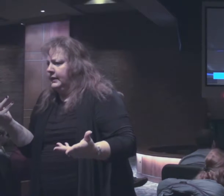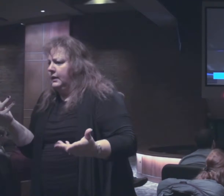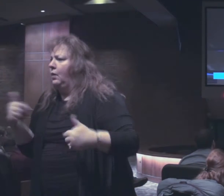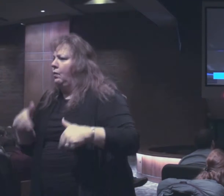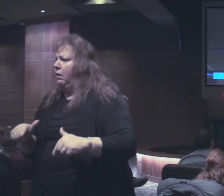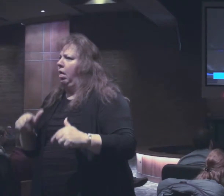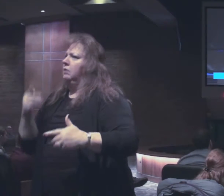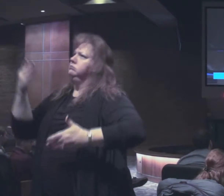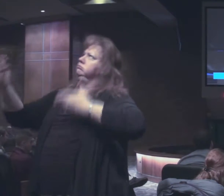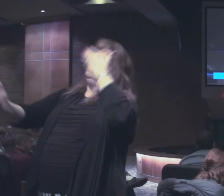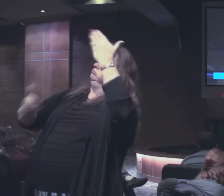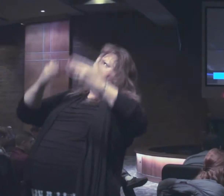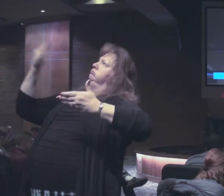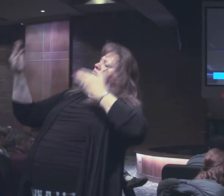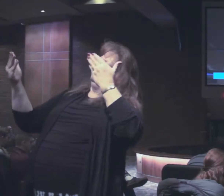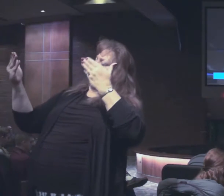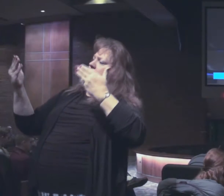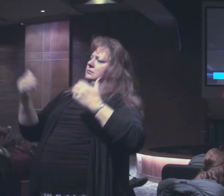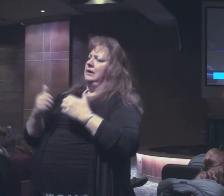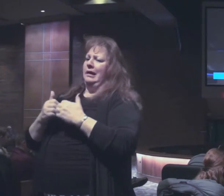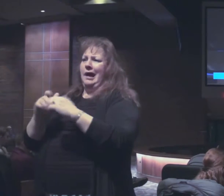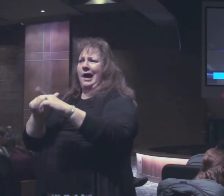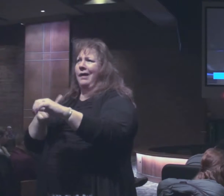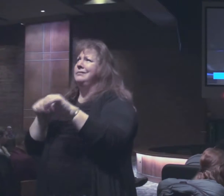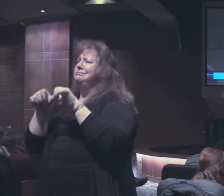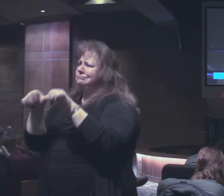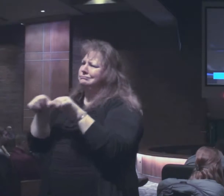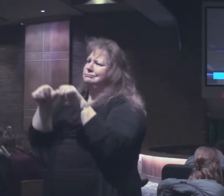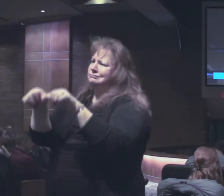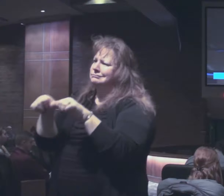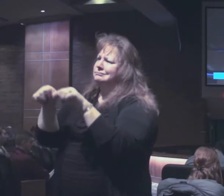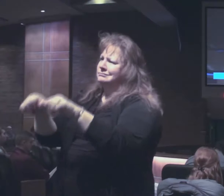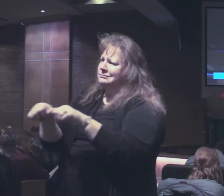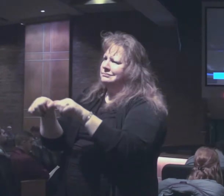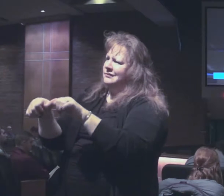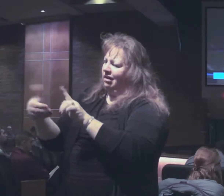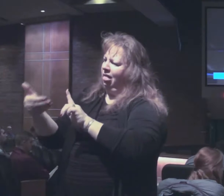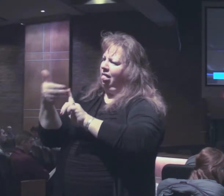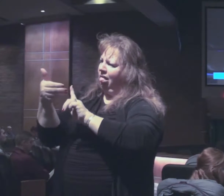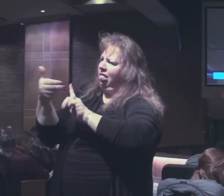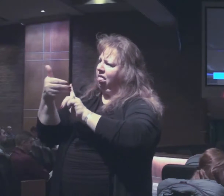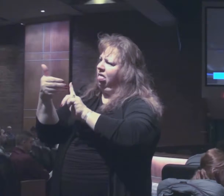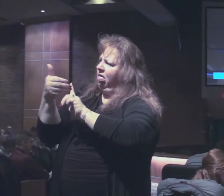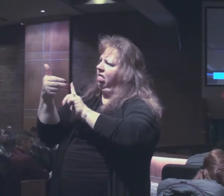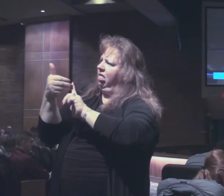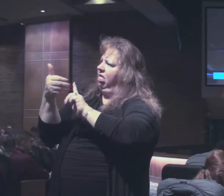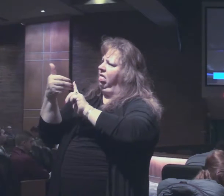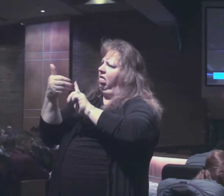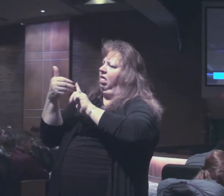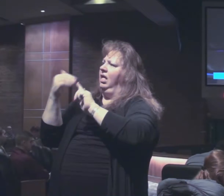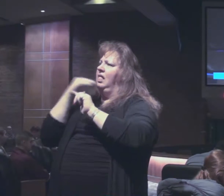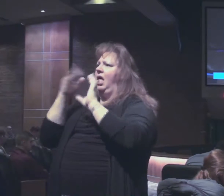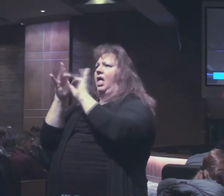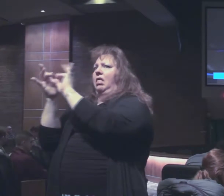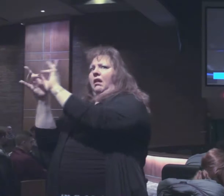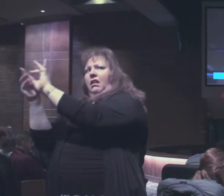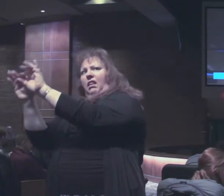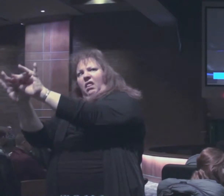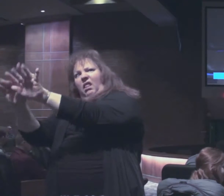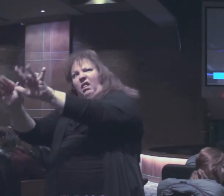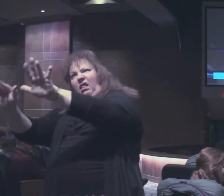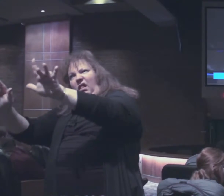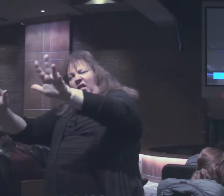sung. How long will this go on? They persist in their lies.